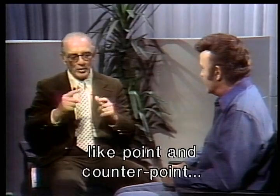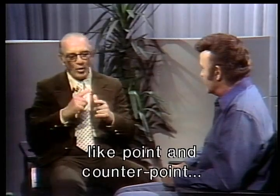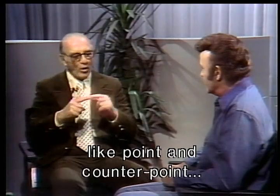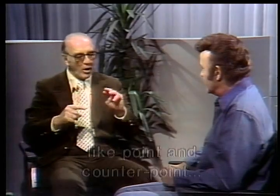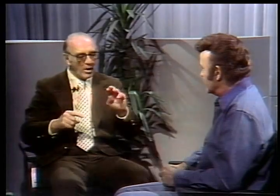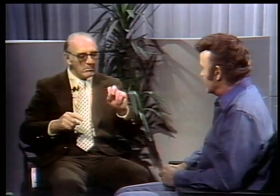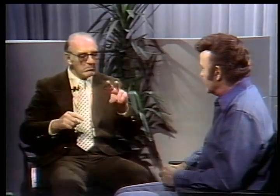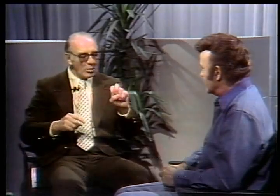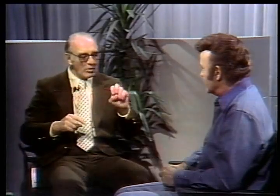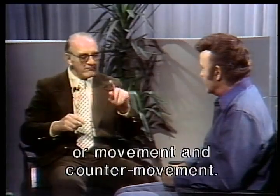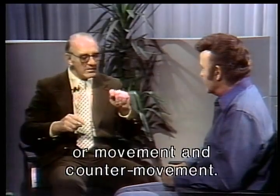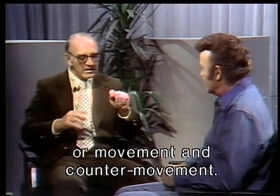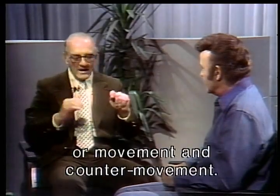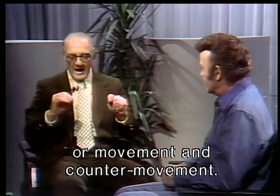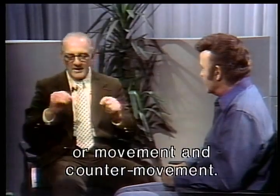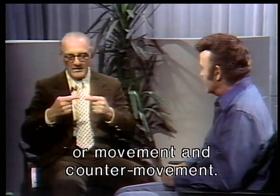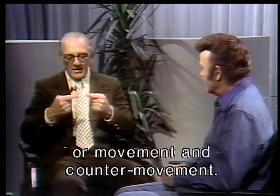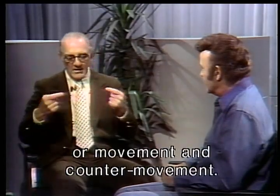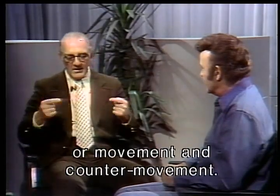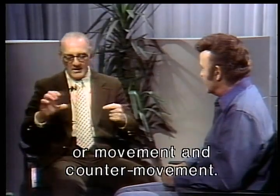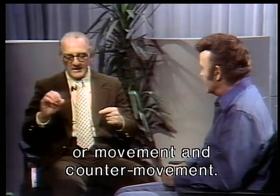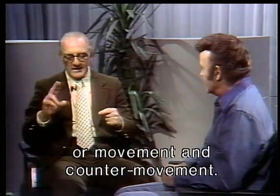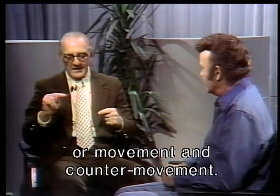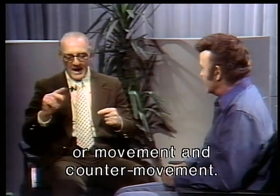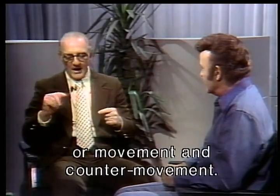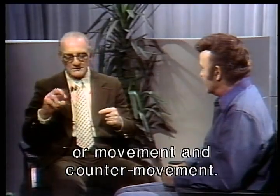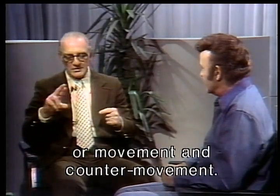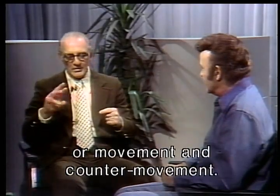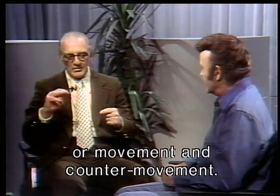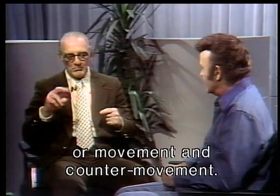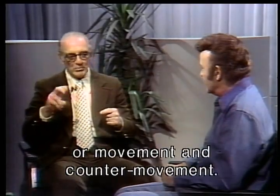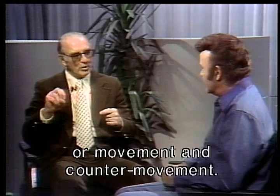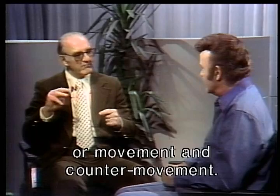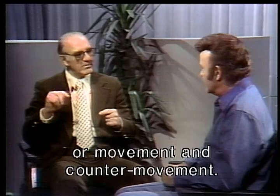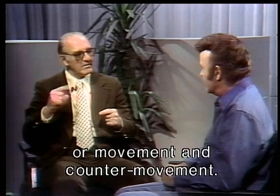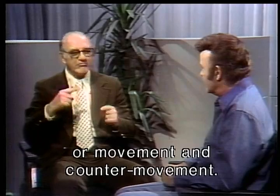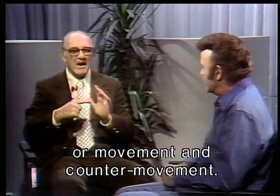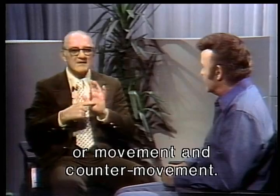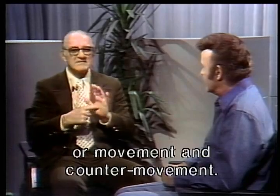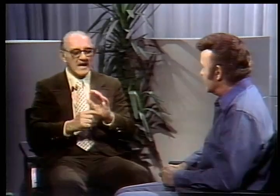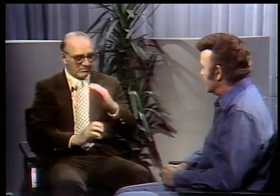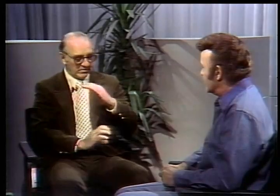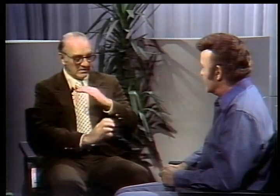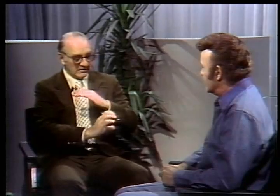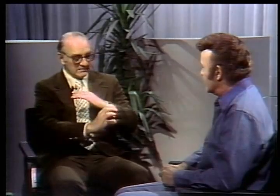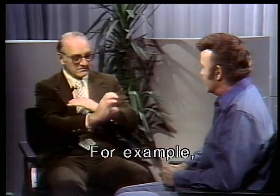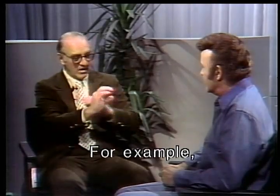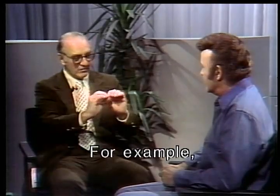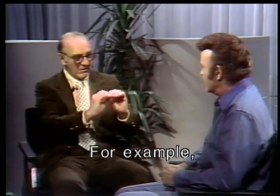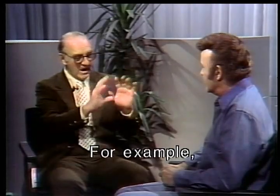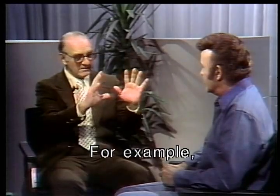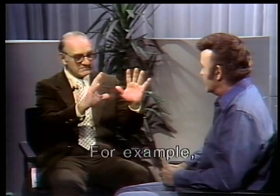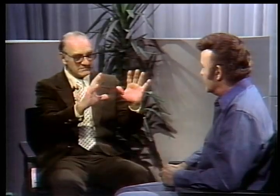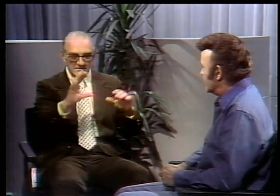or movement and counter movement. For example, sunrise